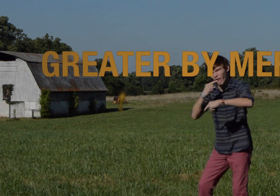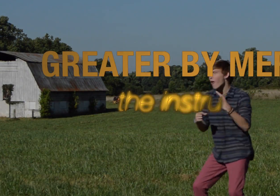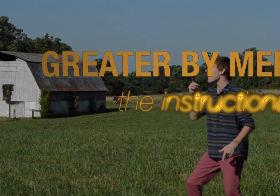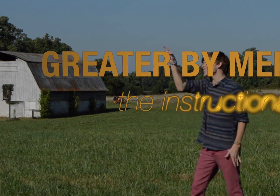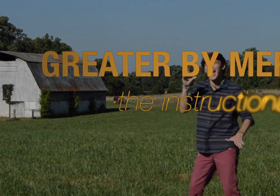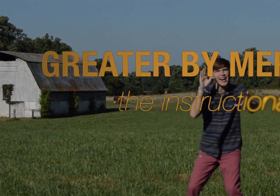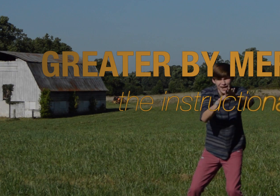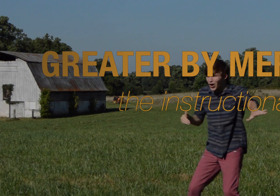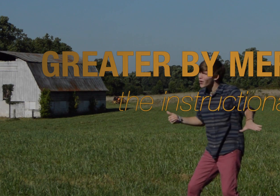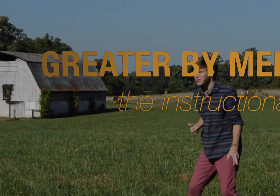Greater by Mercyme.